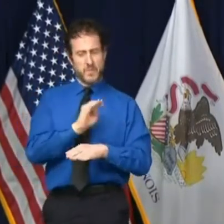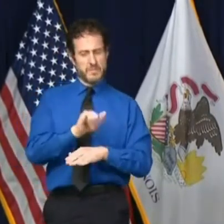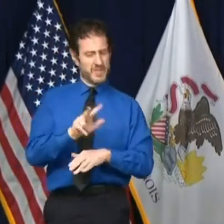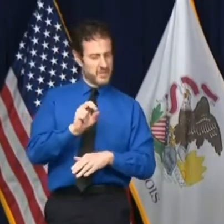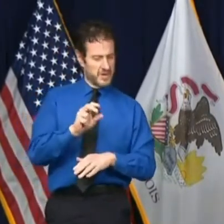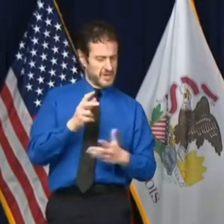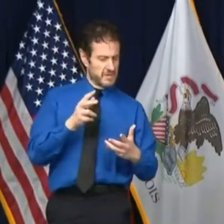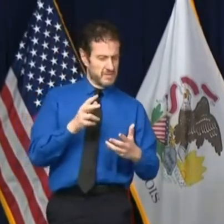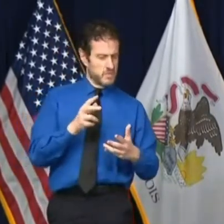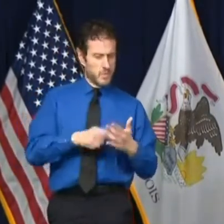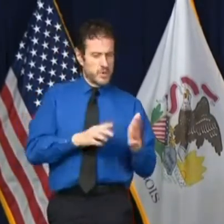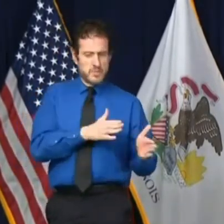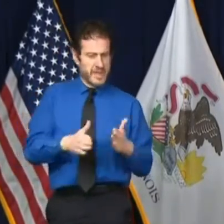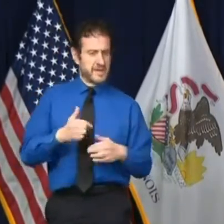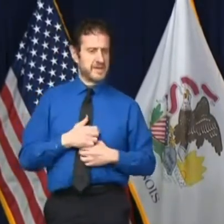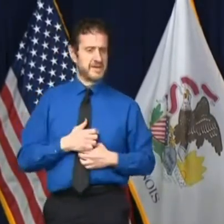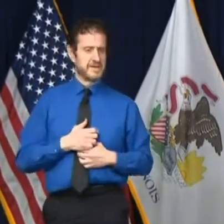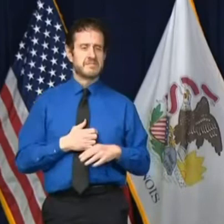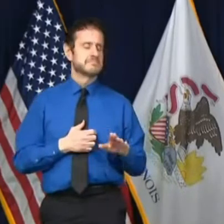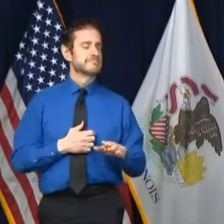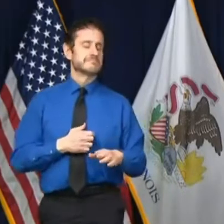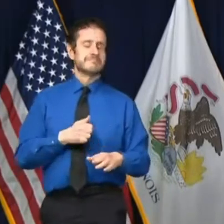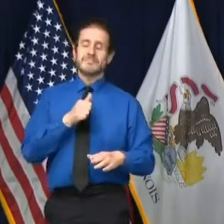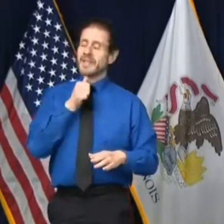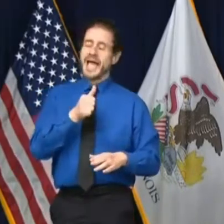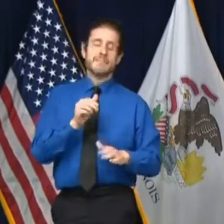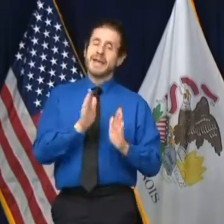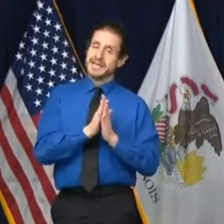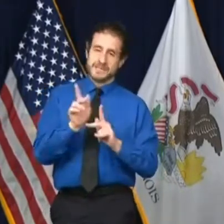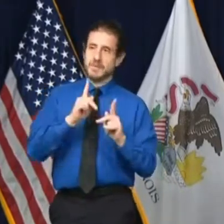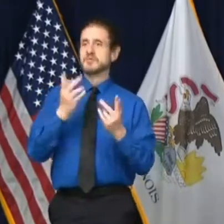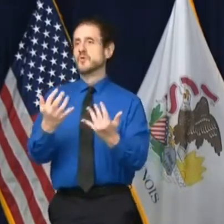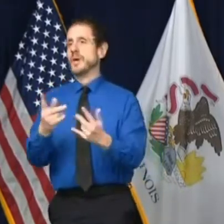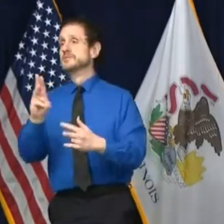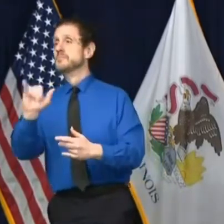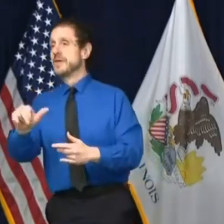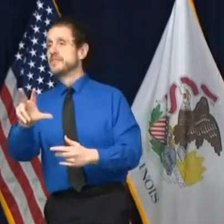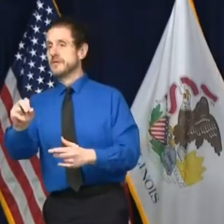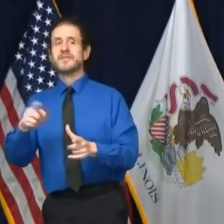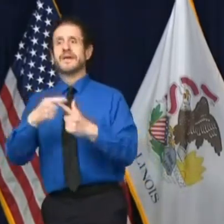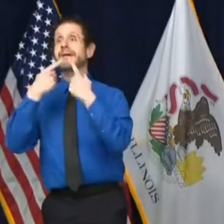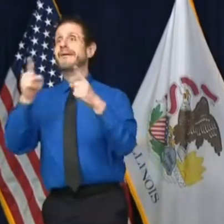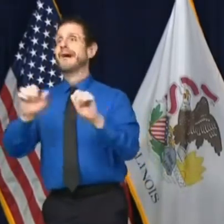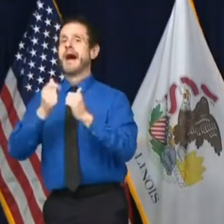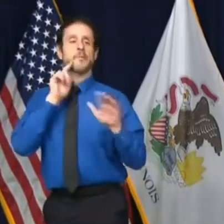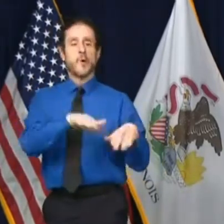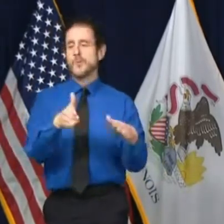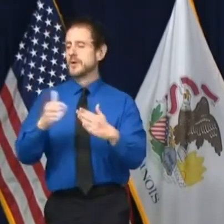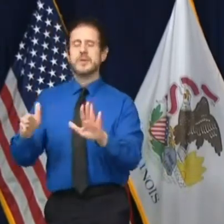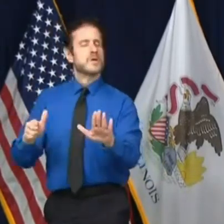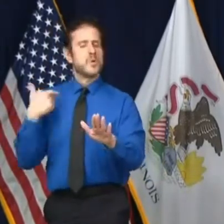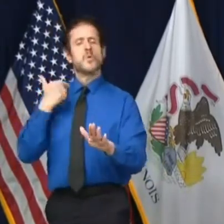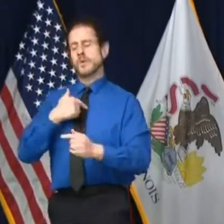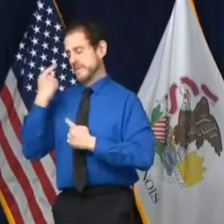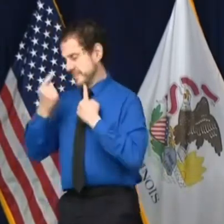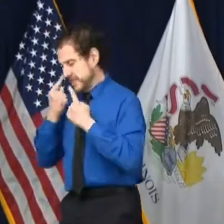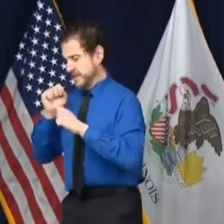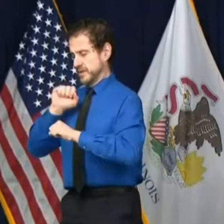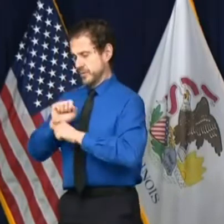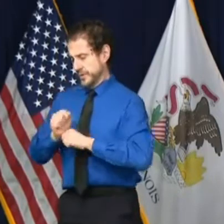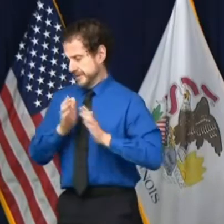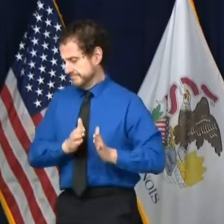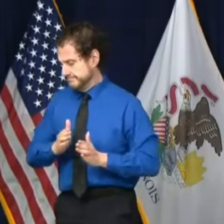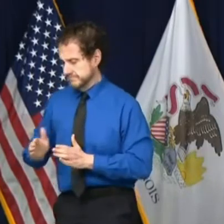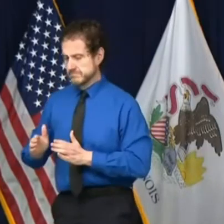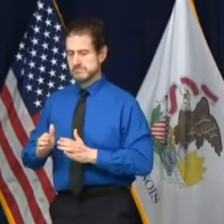to? You don't have to wait till May 30th. We're certainly, we've been thinking about this and working on it for some time now to make